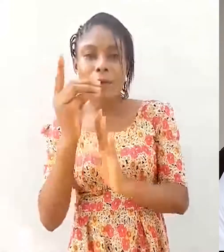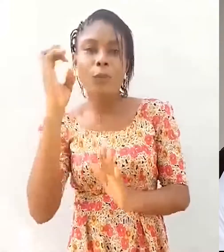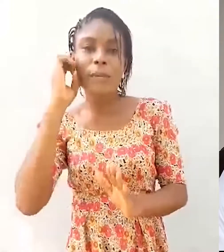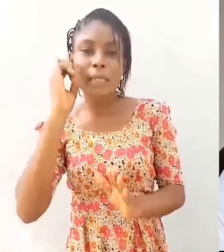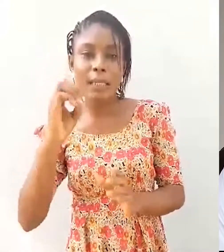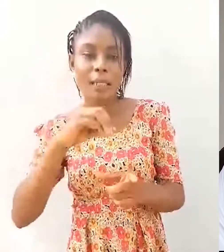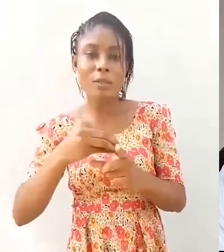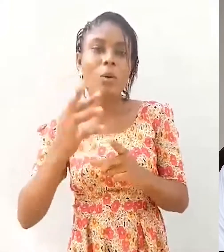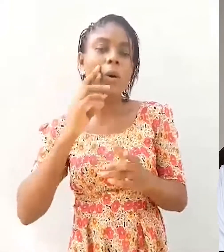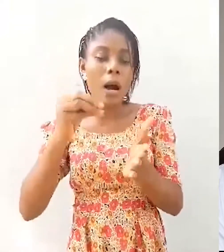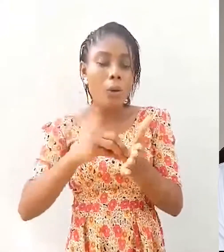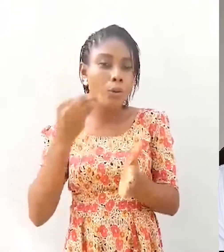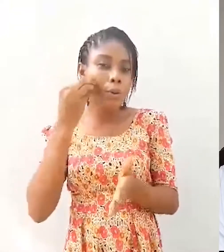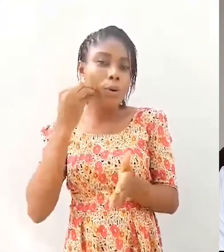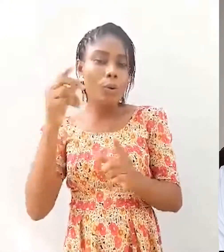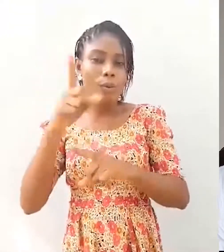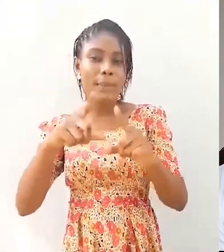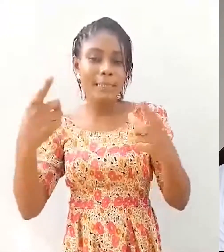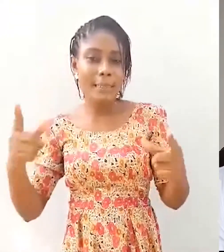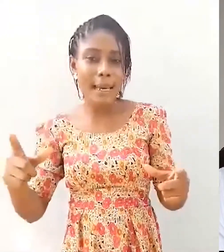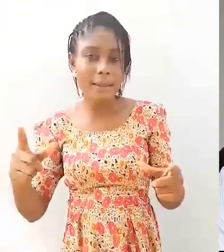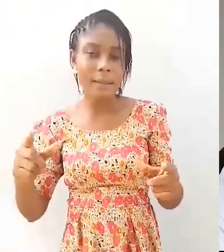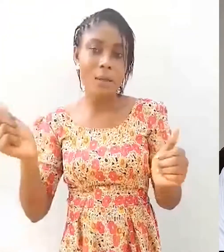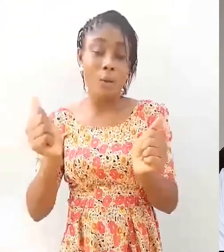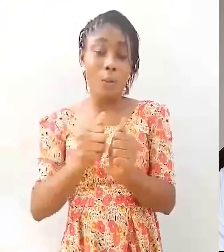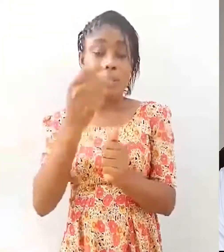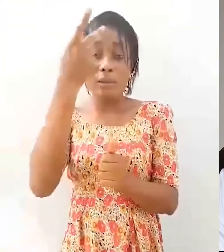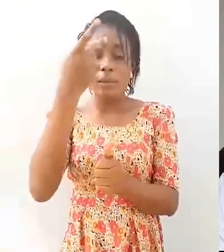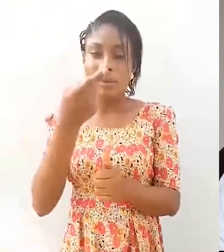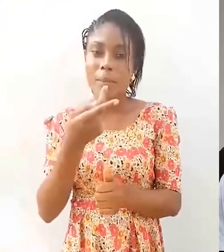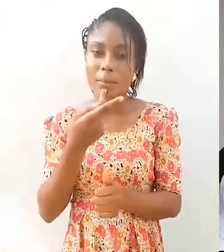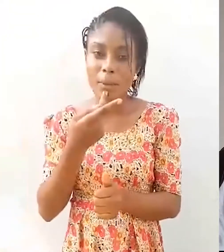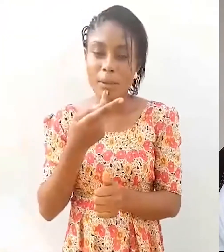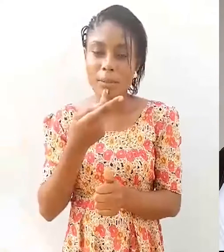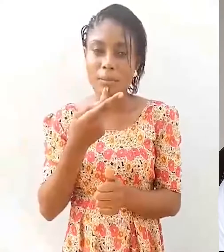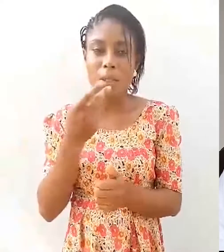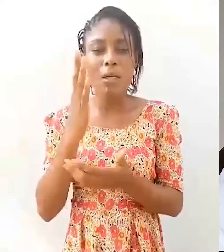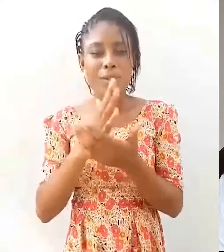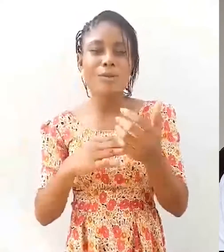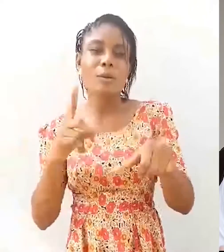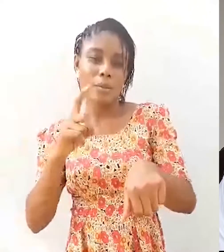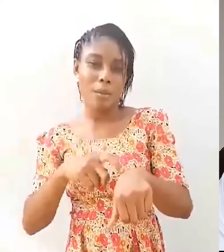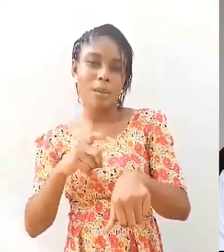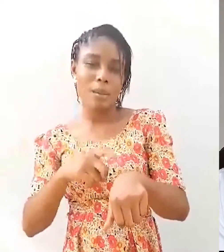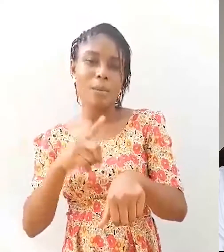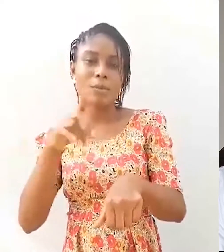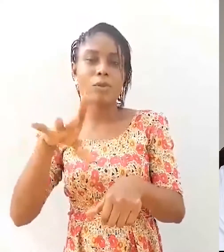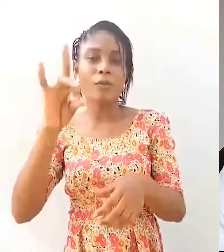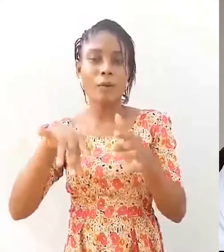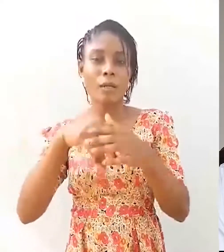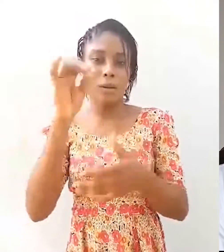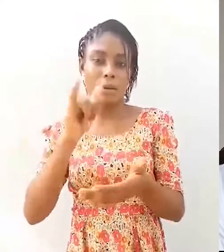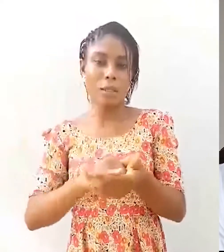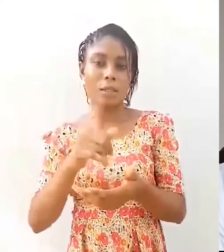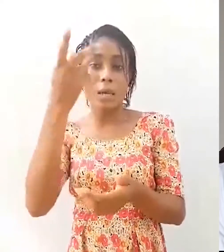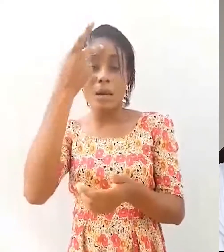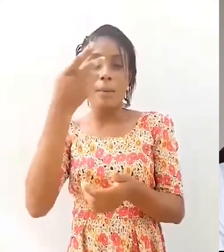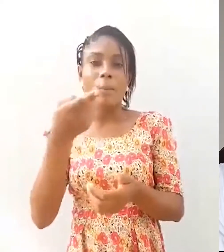parents, sometimes you find out that parents, this was so pathetic when the students shared it in a class.